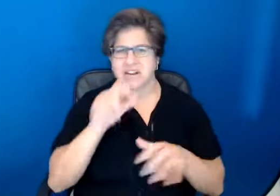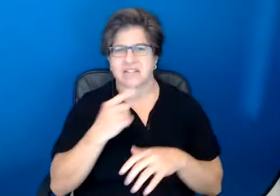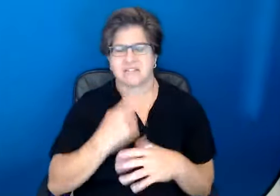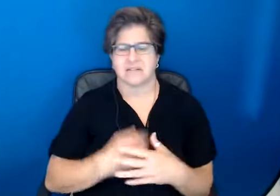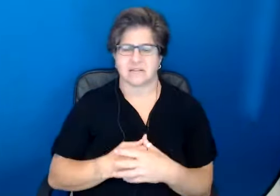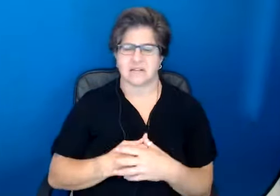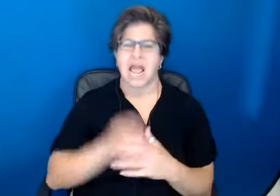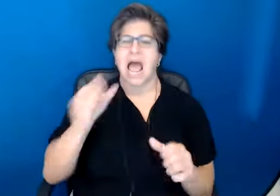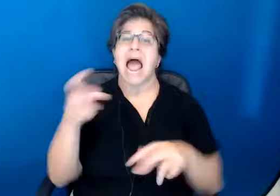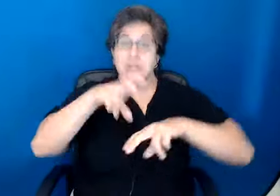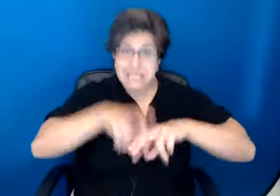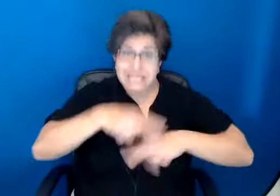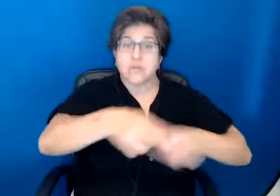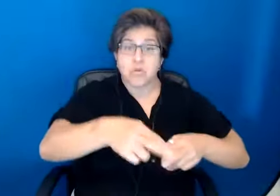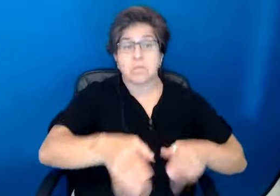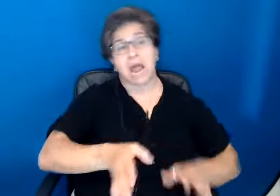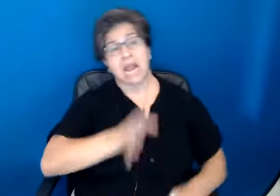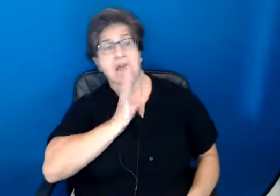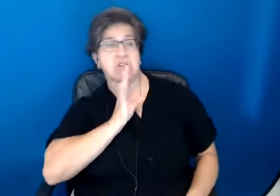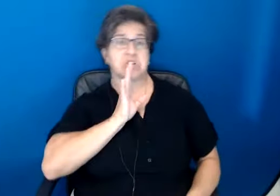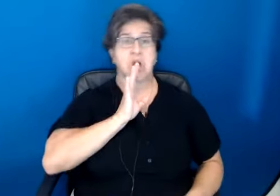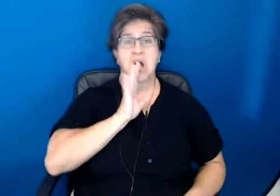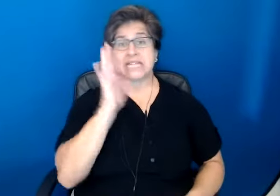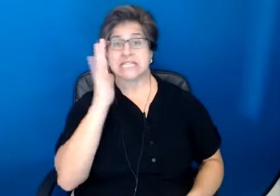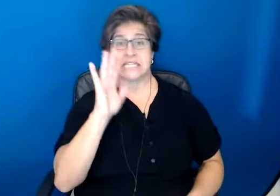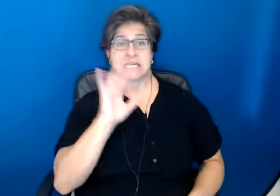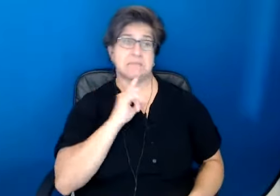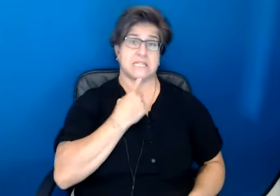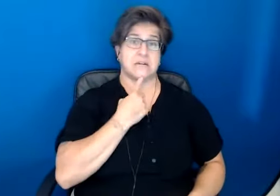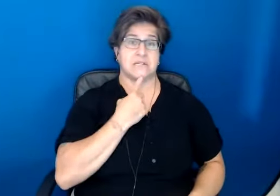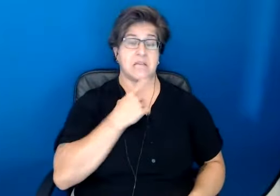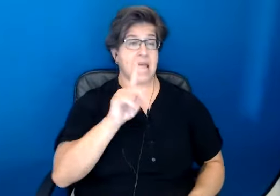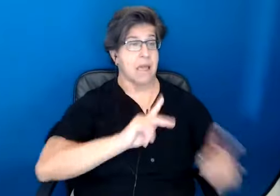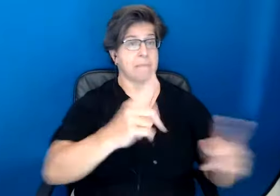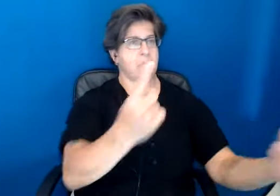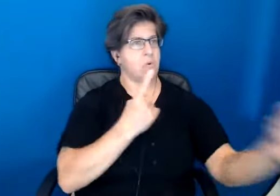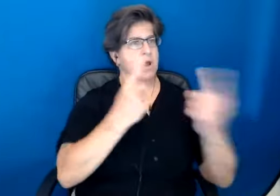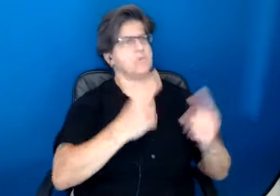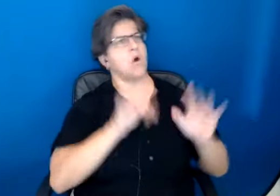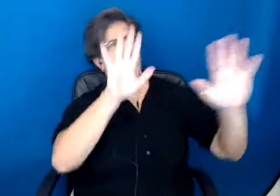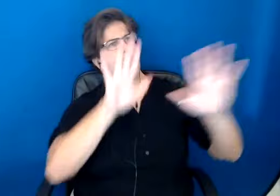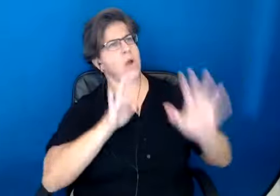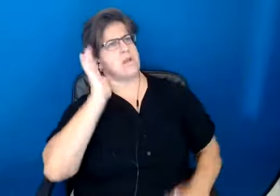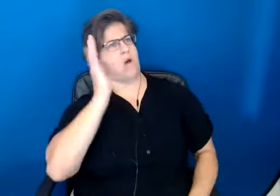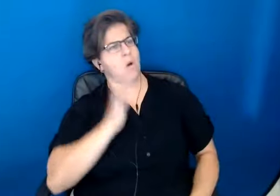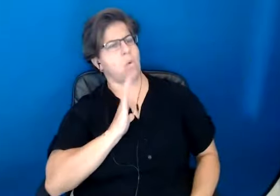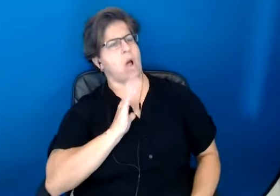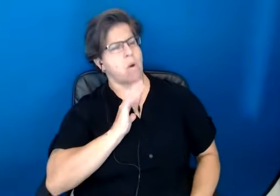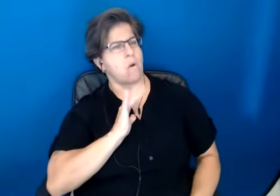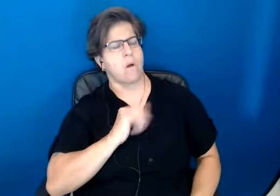was addicted to excited misery, so I enjoyed going back out sometimes to my madness. I was a half measure. I didn't want to give you all.